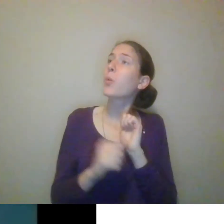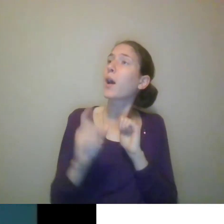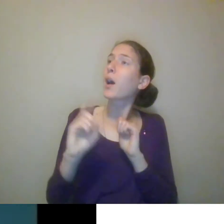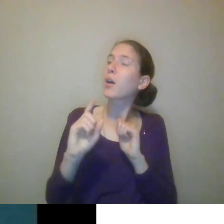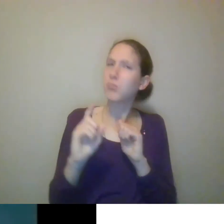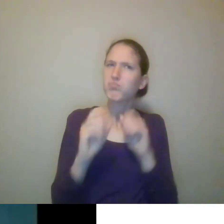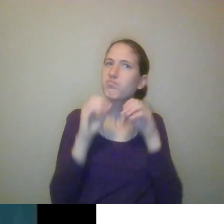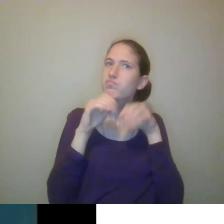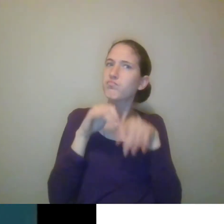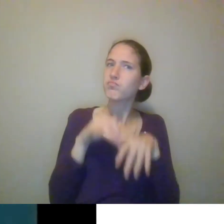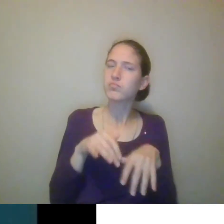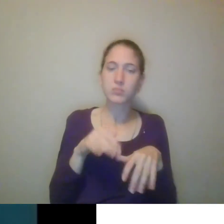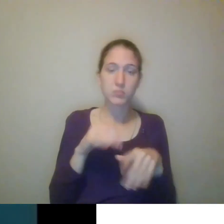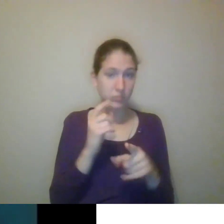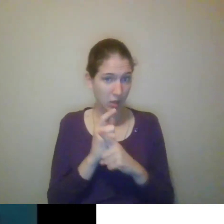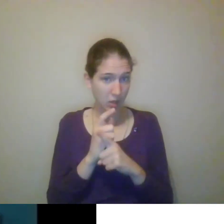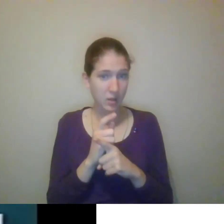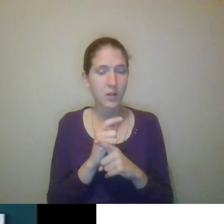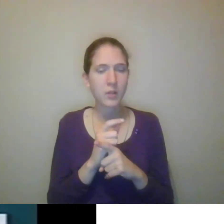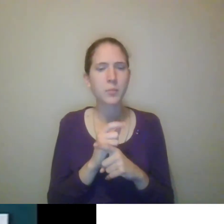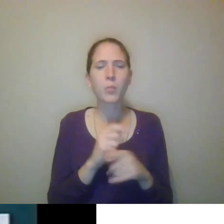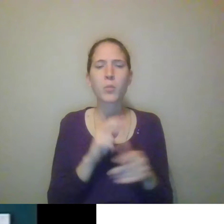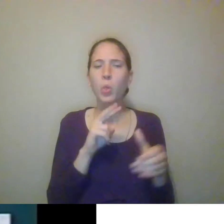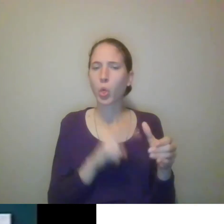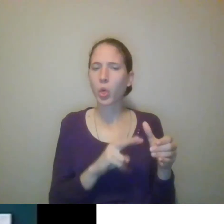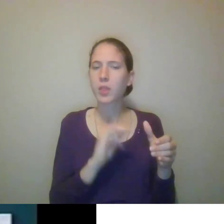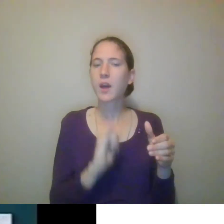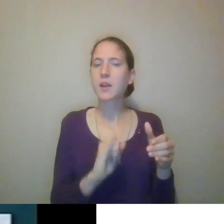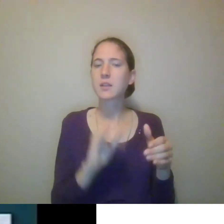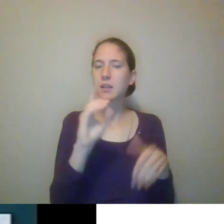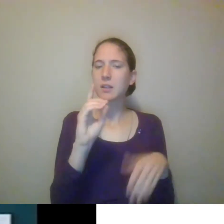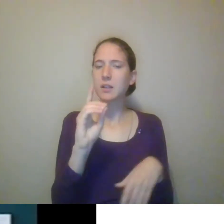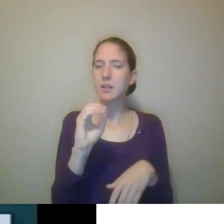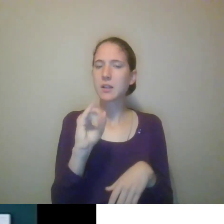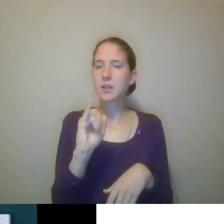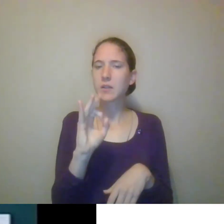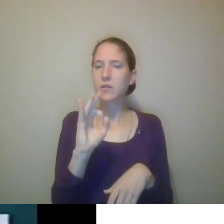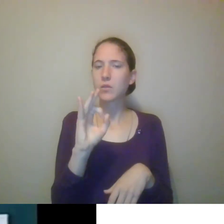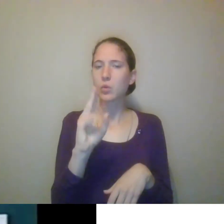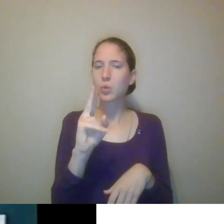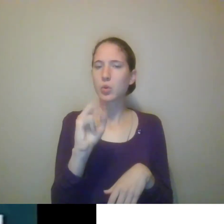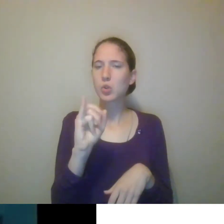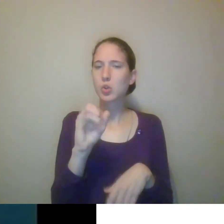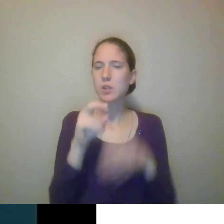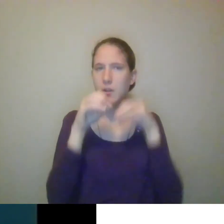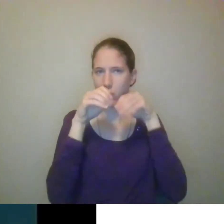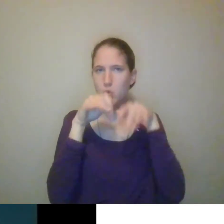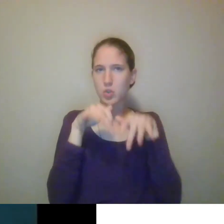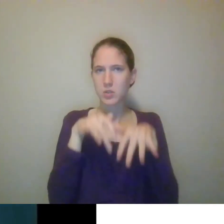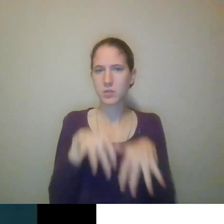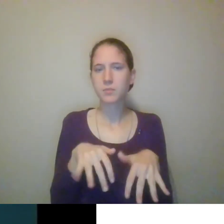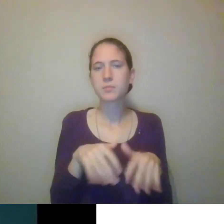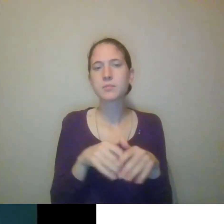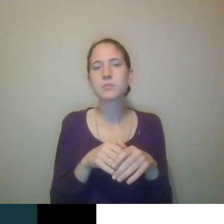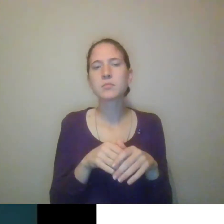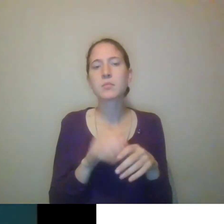right? What's happening is this. This, ladies and gentlemen, is diffusion. All right? This is what's